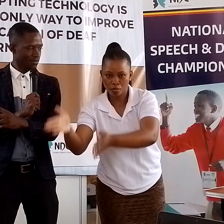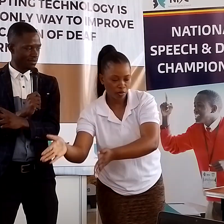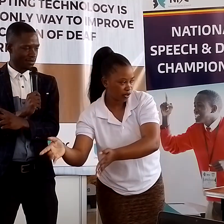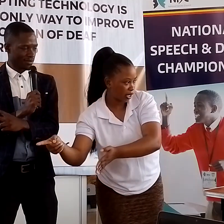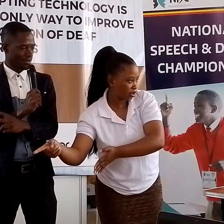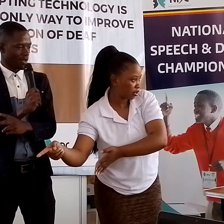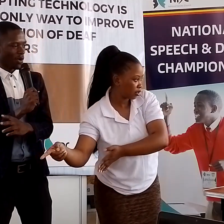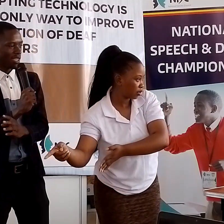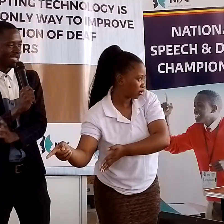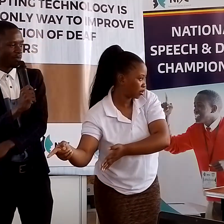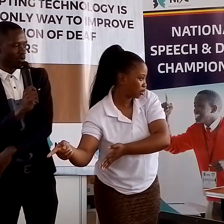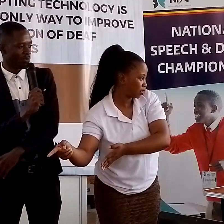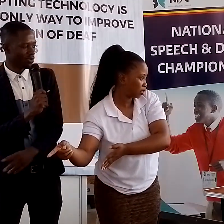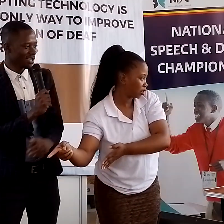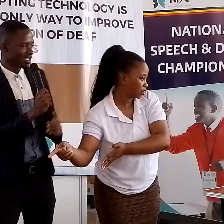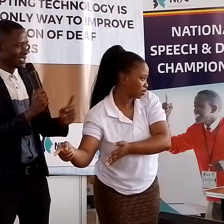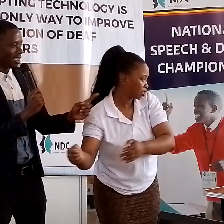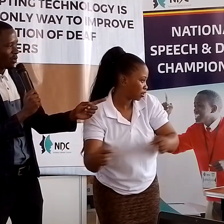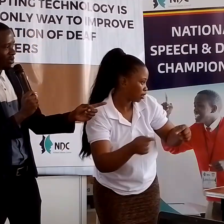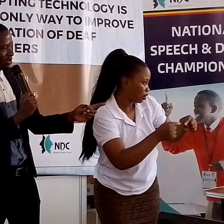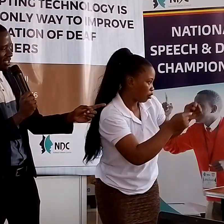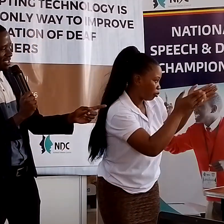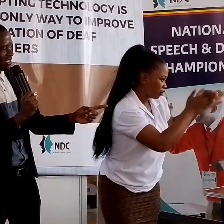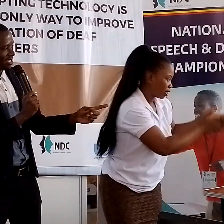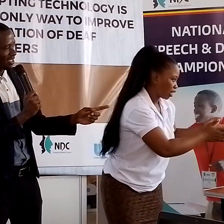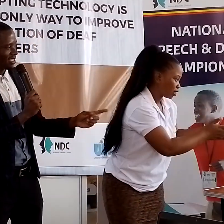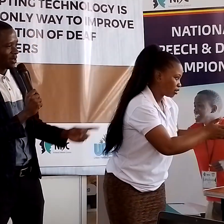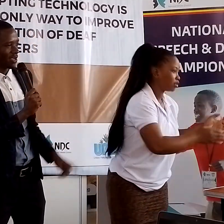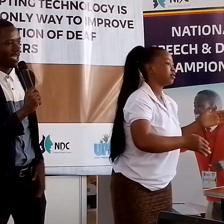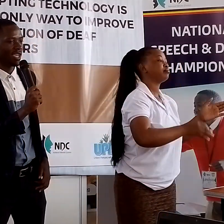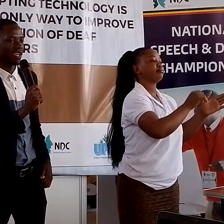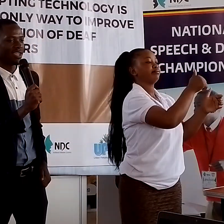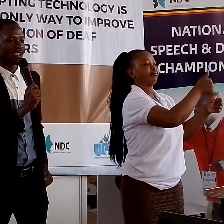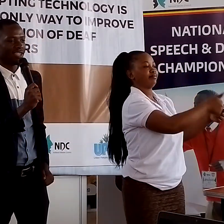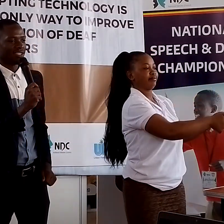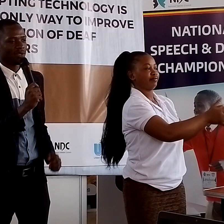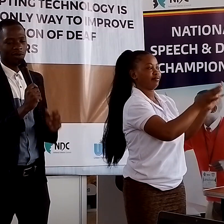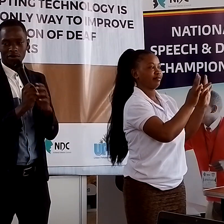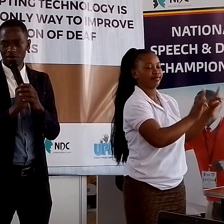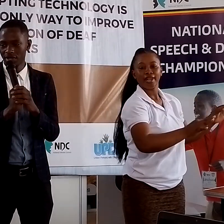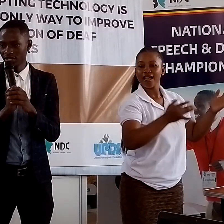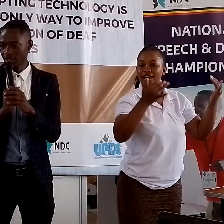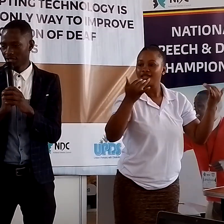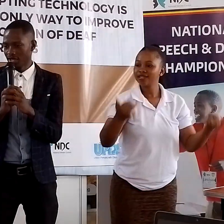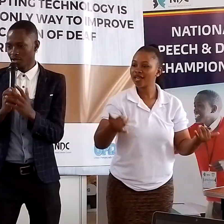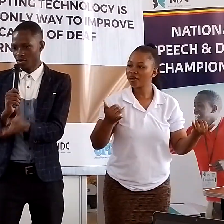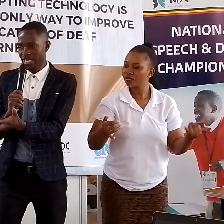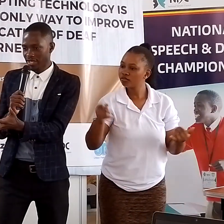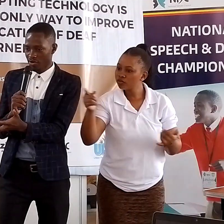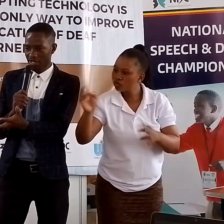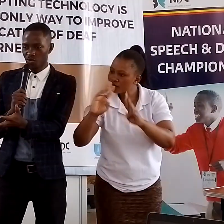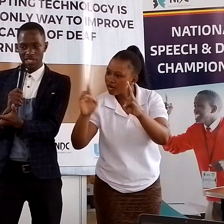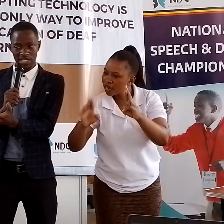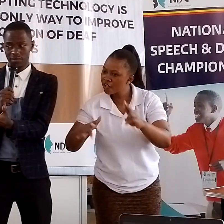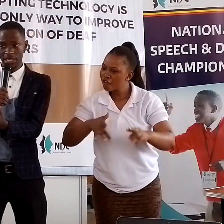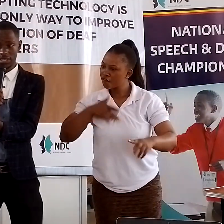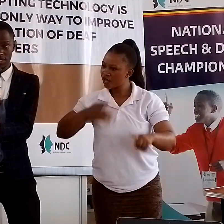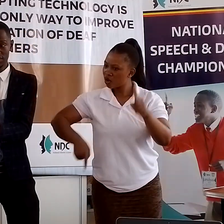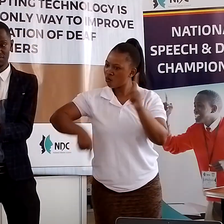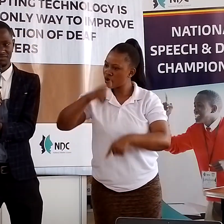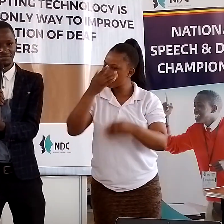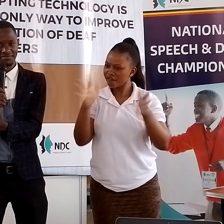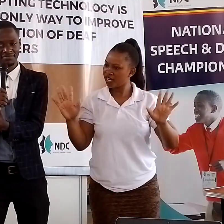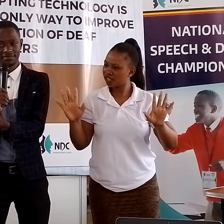These are proposers. Oh, these are proposers. These are opposers. Okay. So, you're ready? You're going to win the